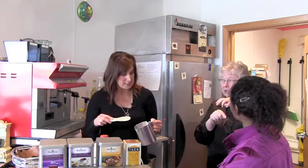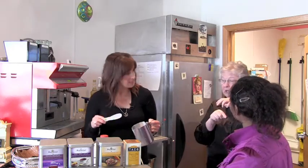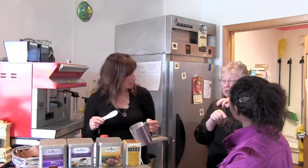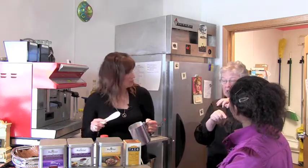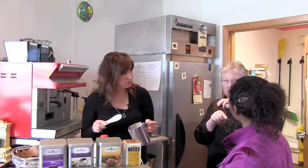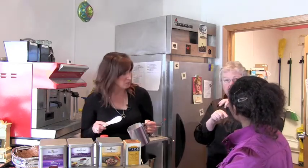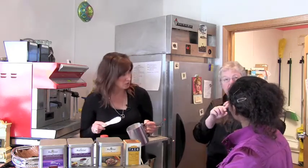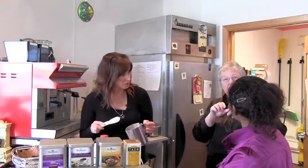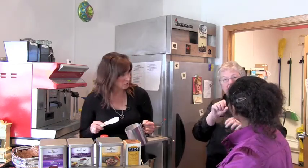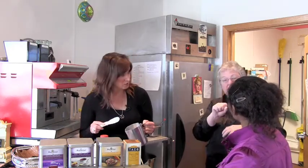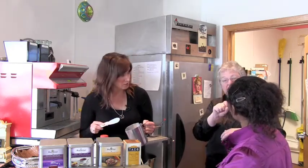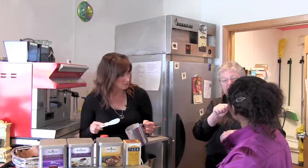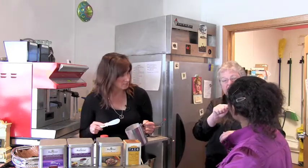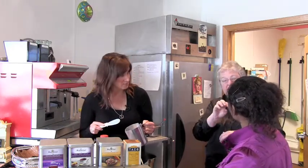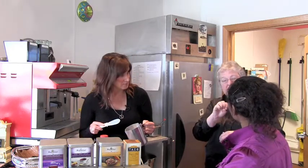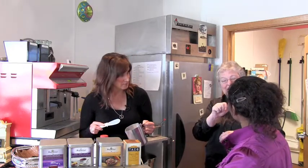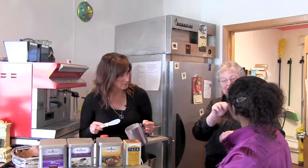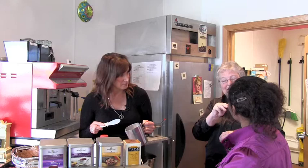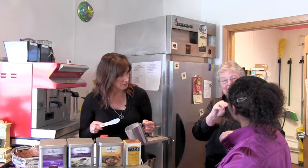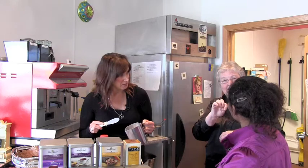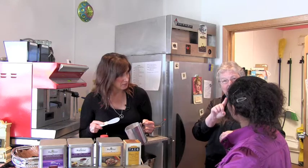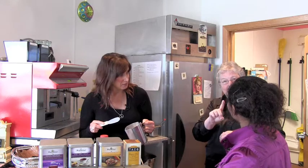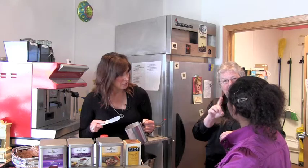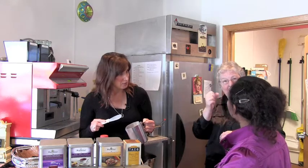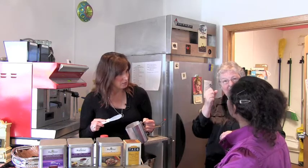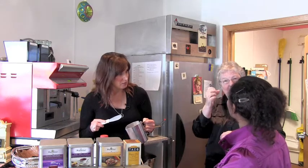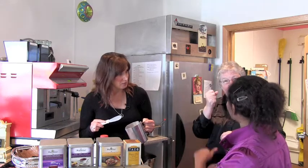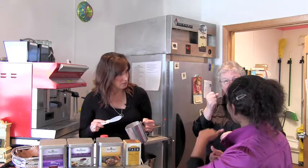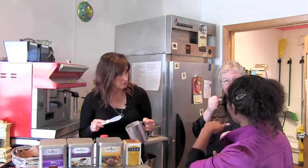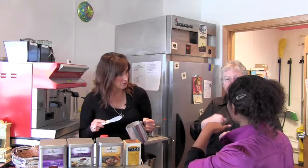is the steamed milk.